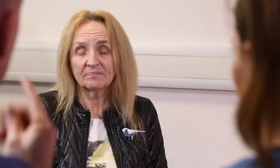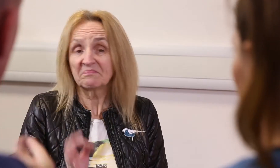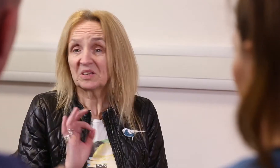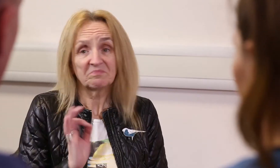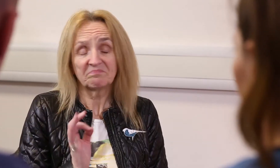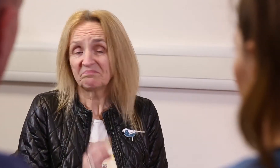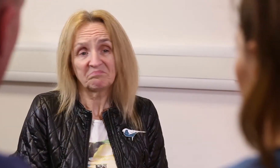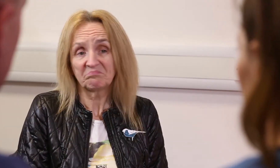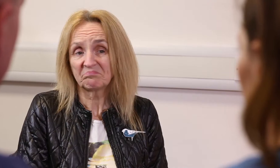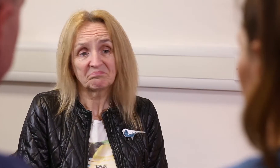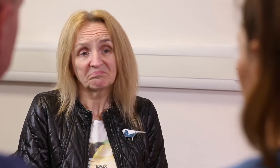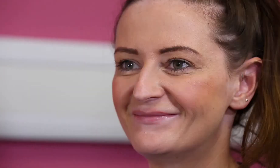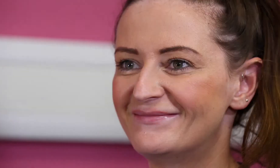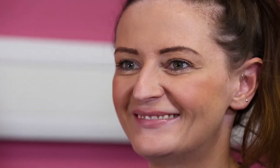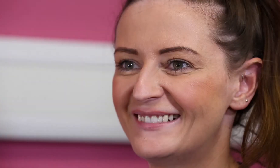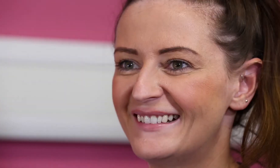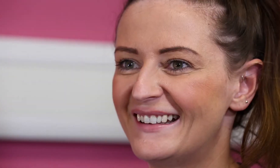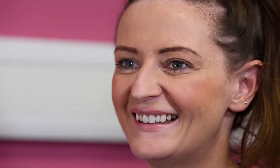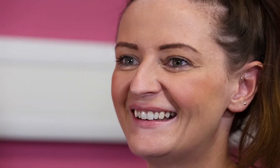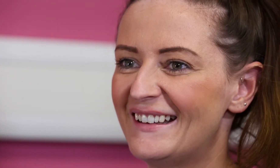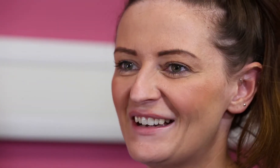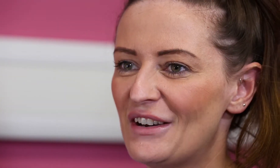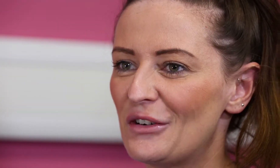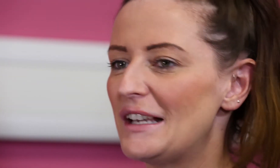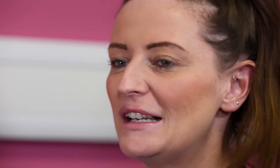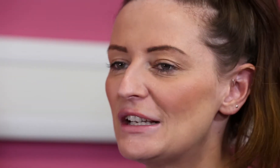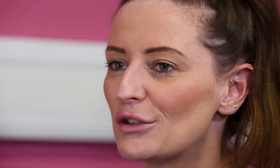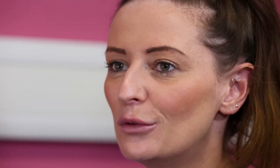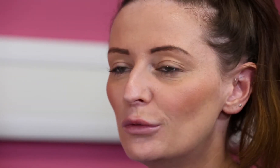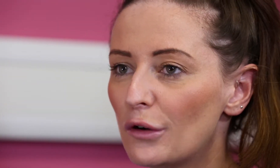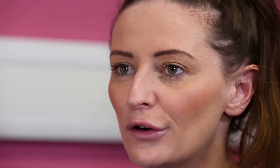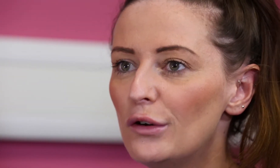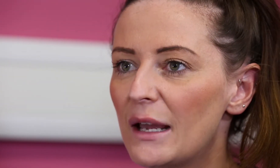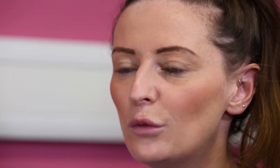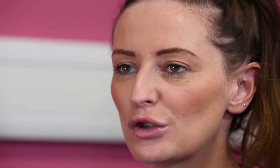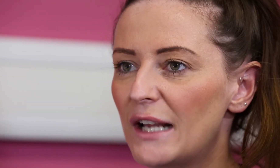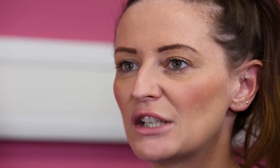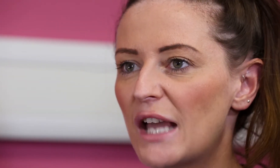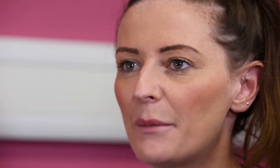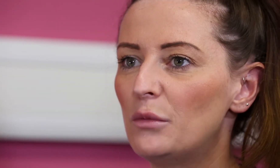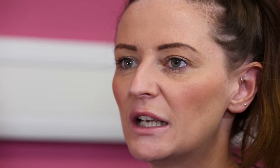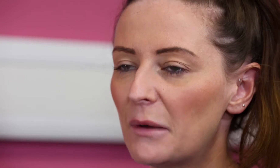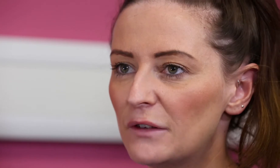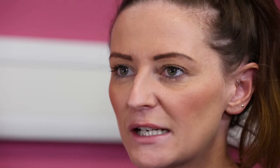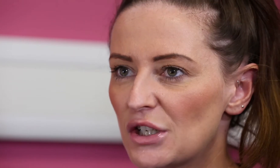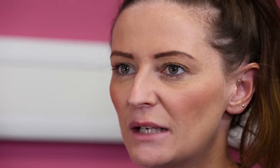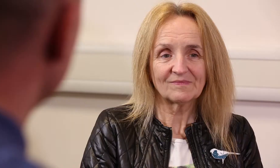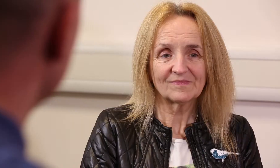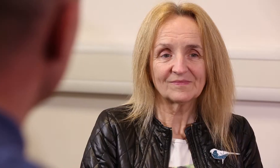use this time to establish a communication plan. Agree when an interpreter will be present so that the patient